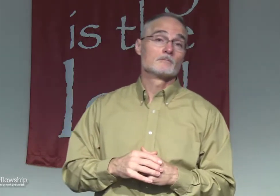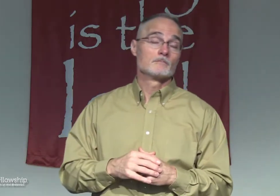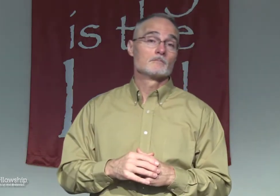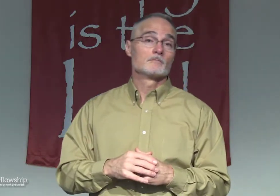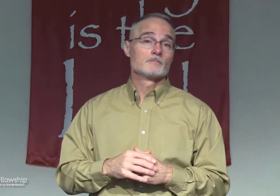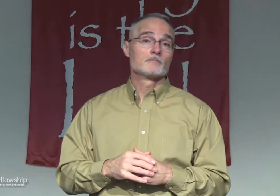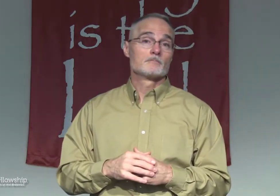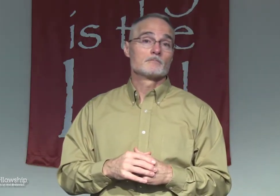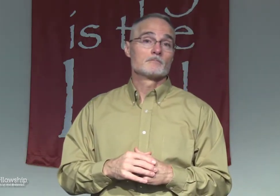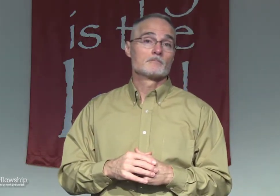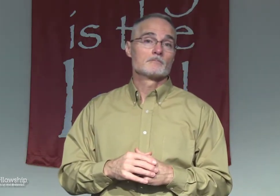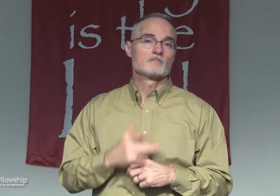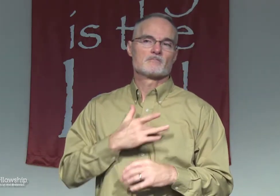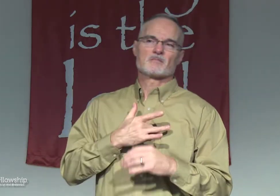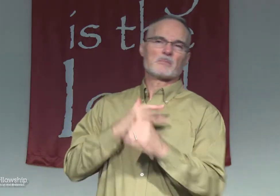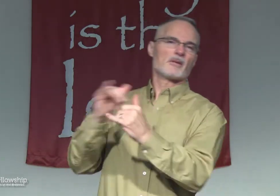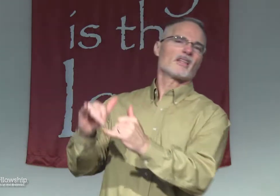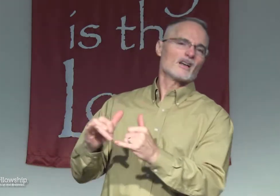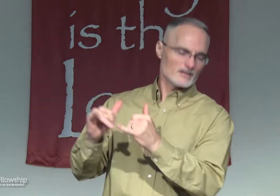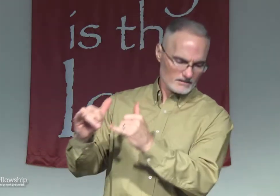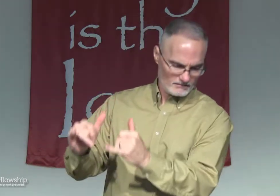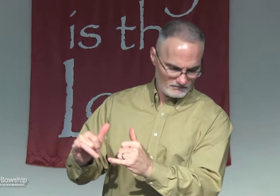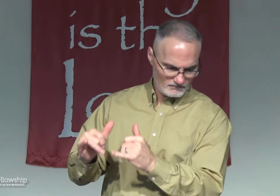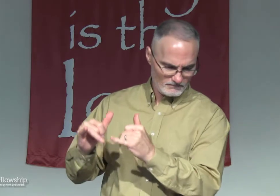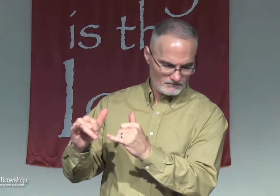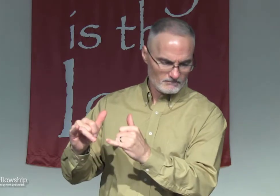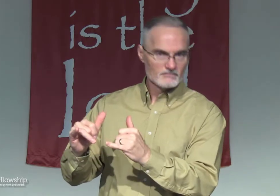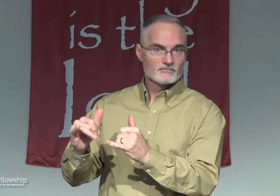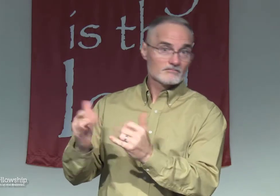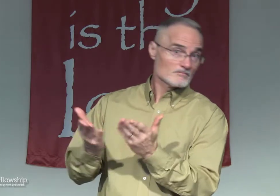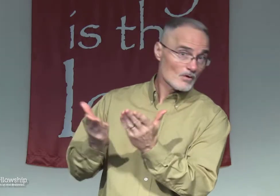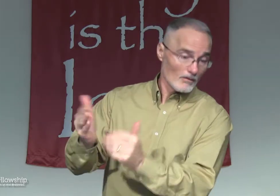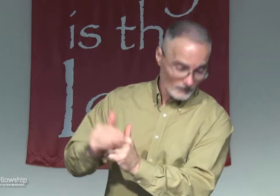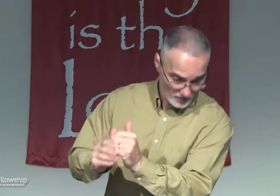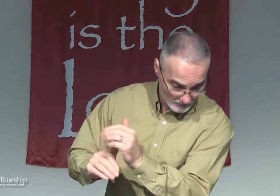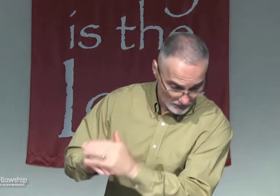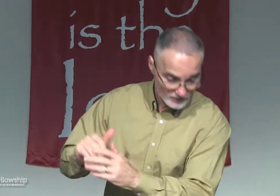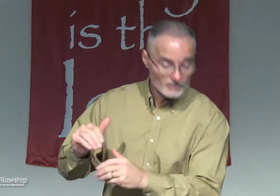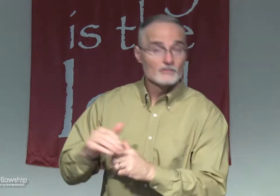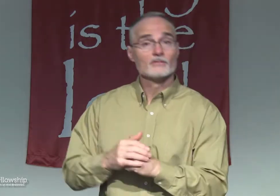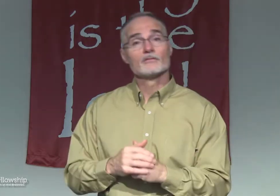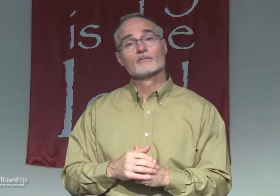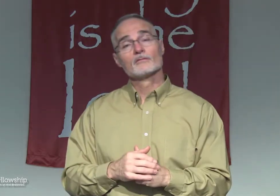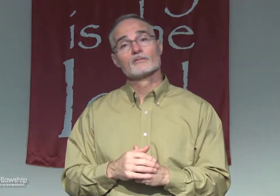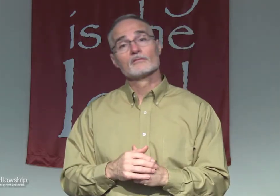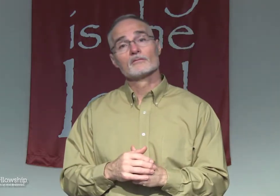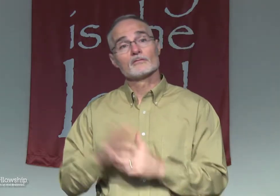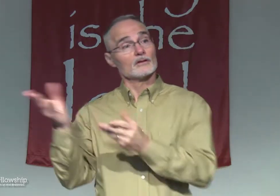Can you feel their pain? Can you empathize, offer comfort,